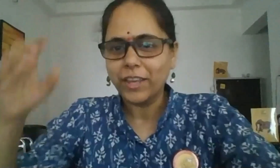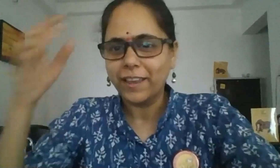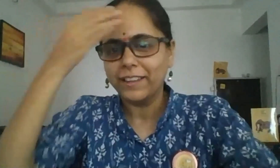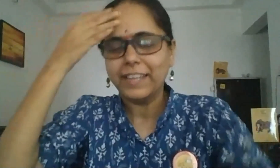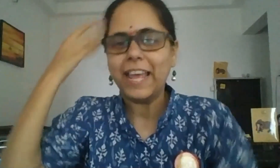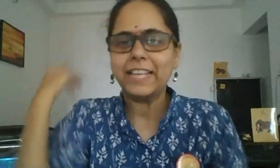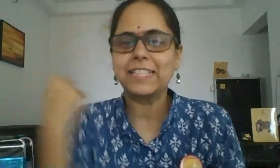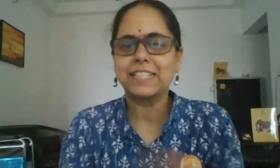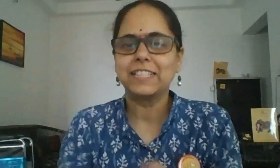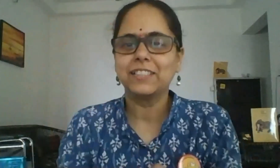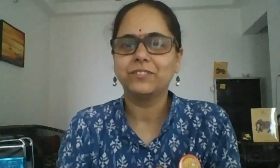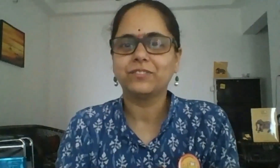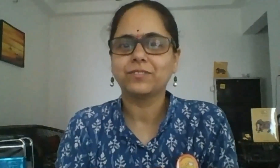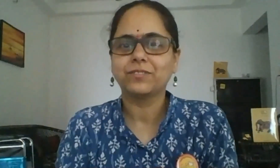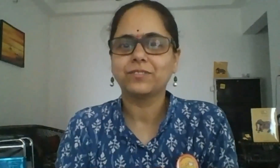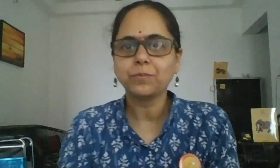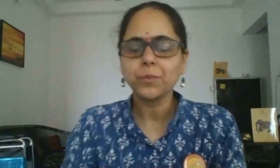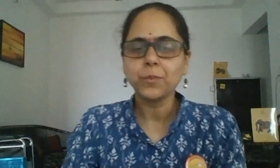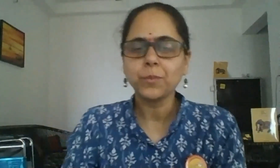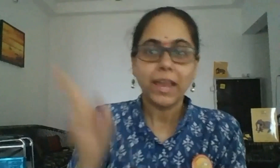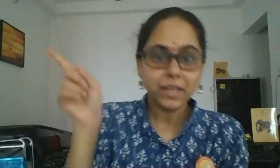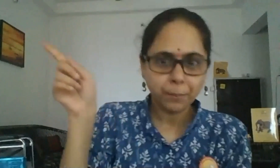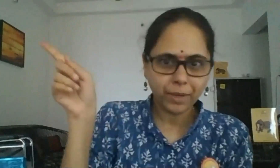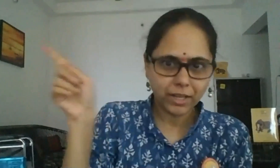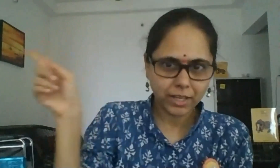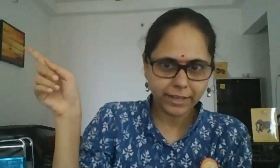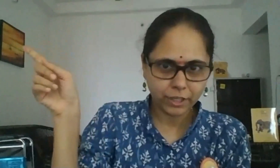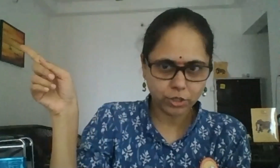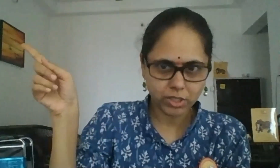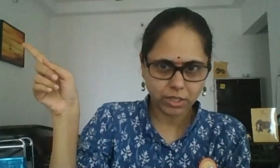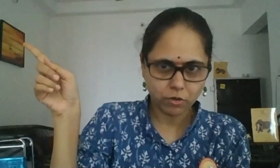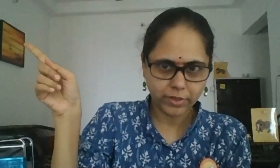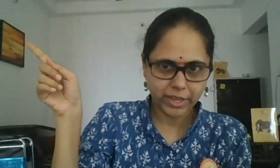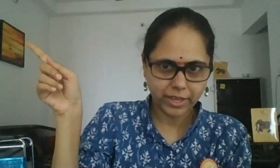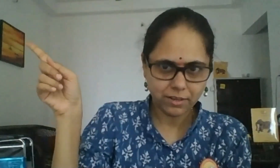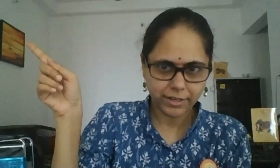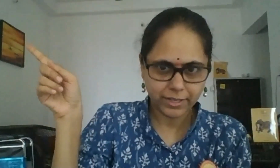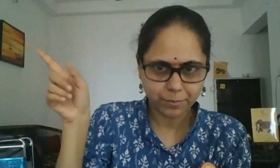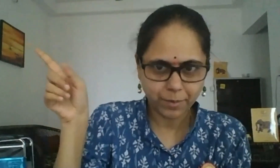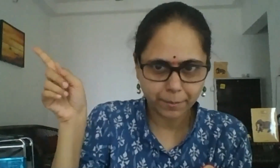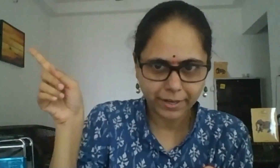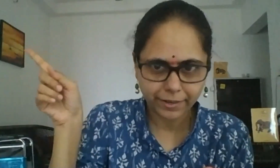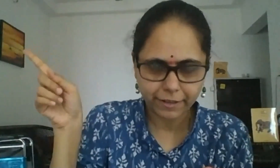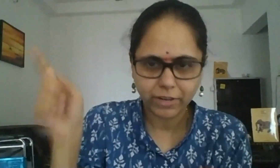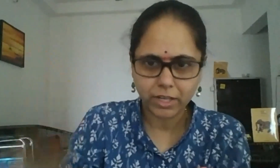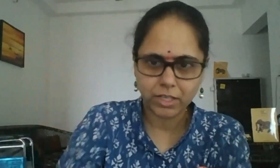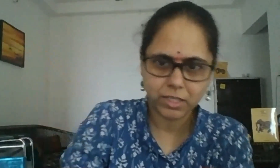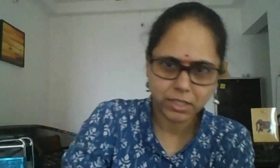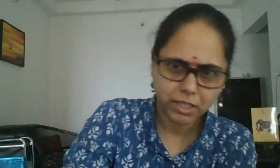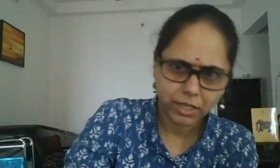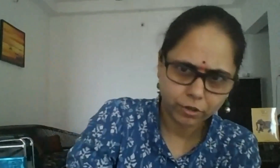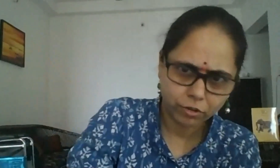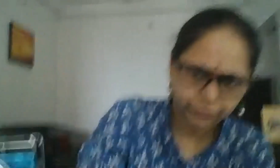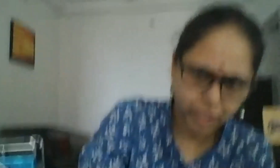Okay, next. And the painting that you see over there, it is made by a deaf artist. I don't know if it is